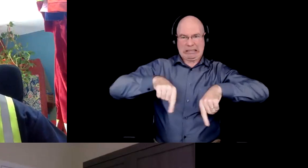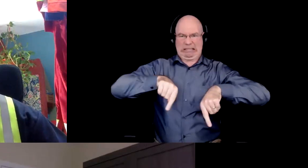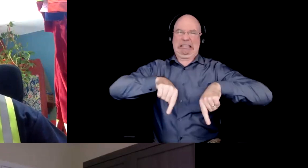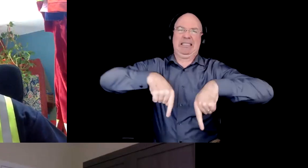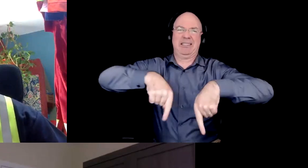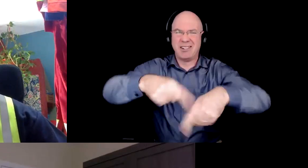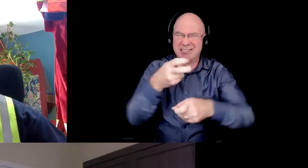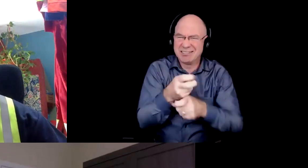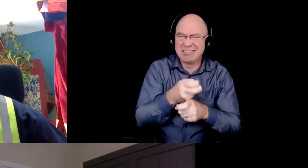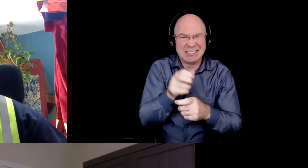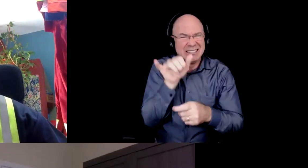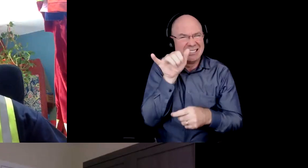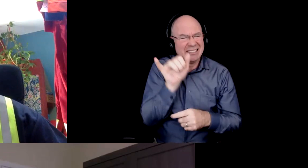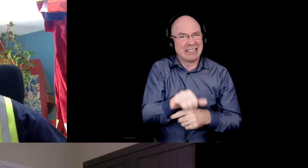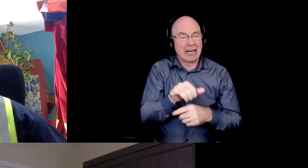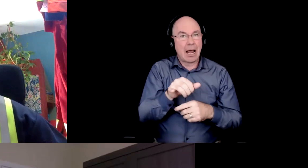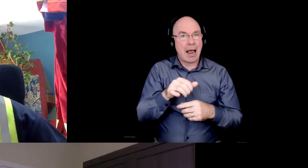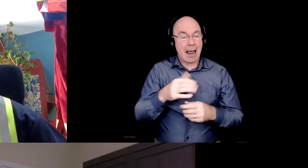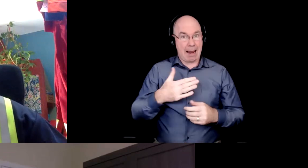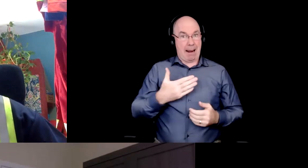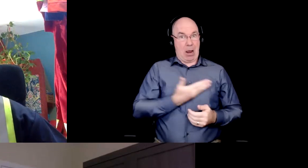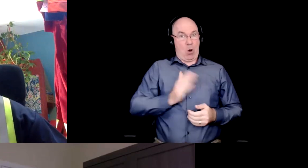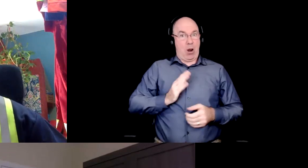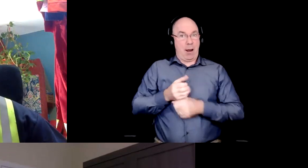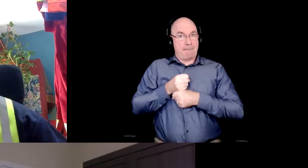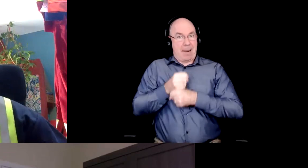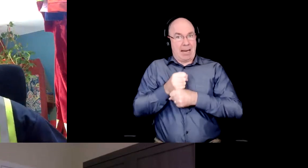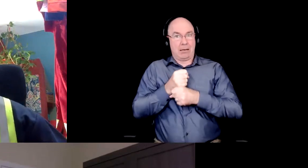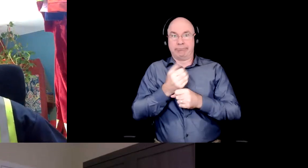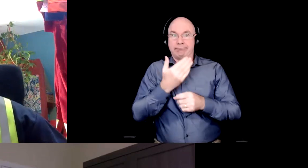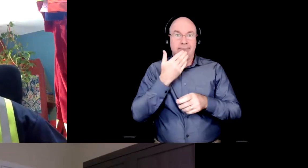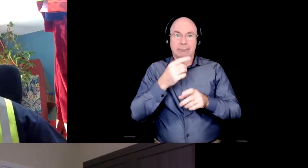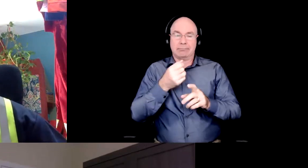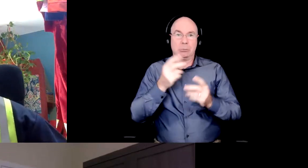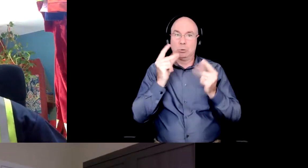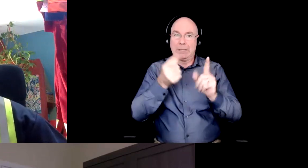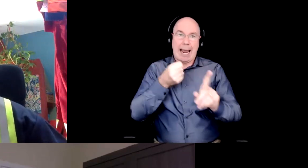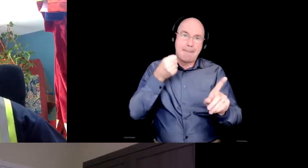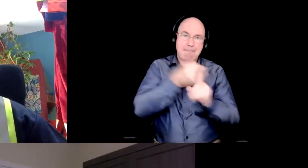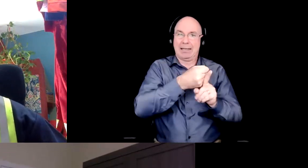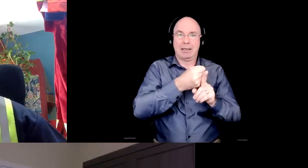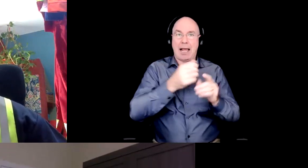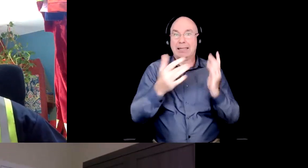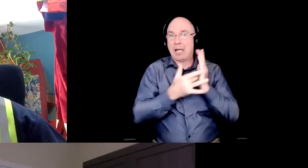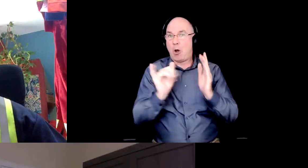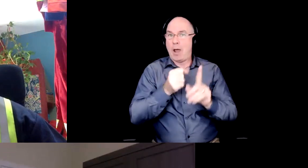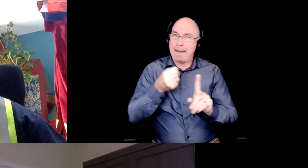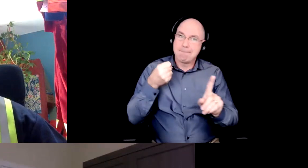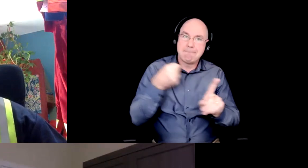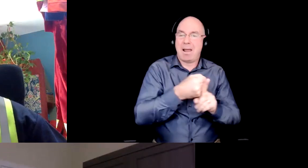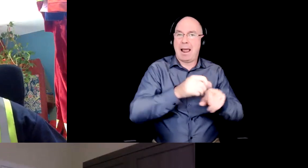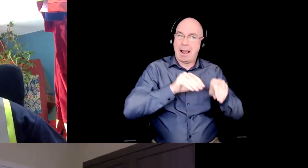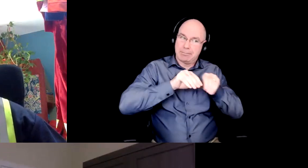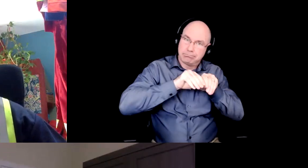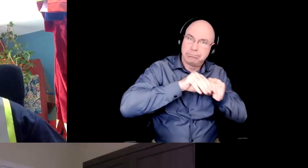So these things, the product would immediately impact, and the technology would immediately impact and benefit